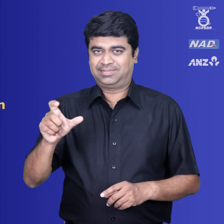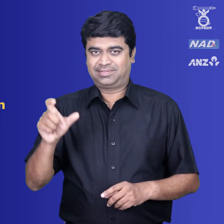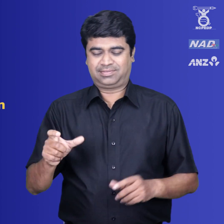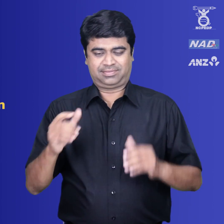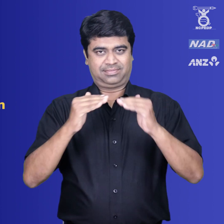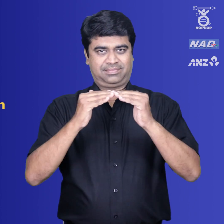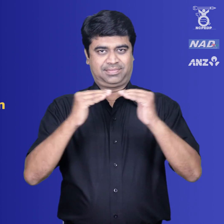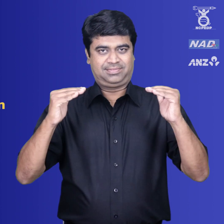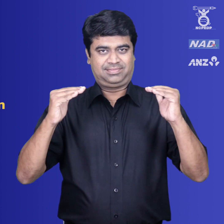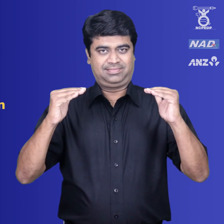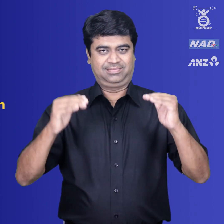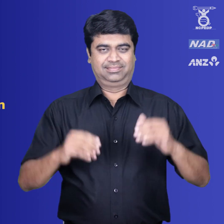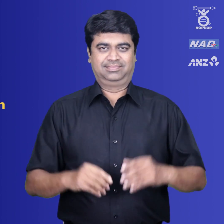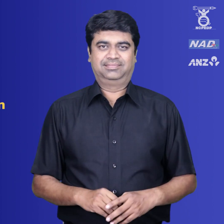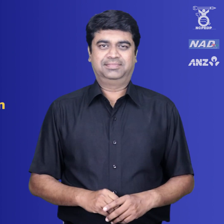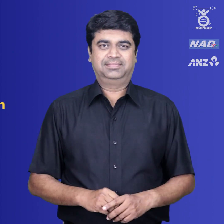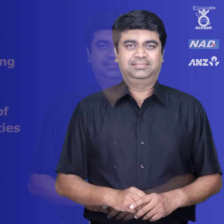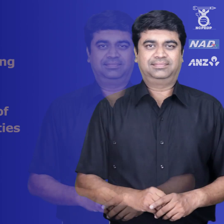equality between men and women,